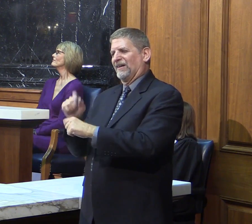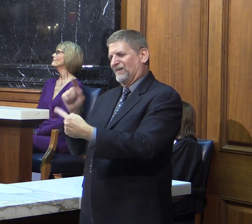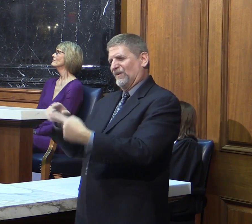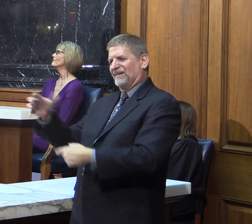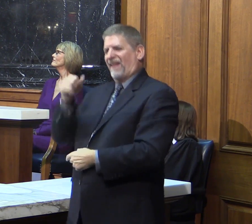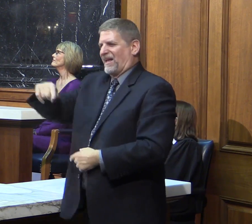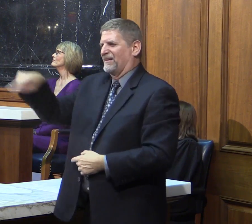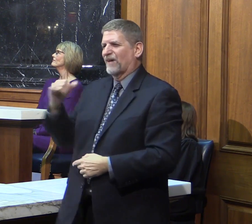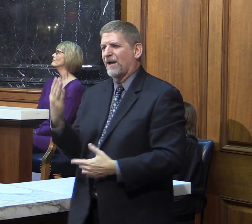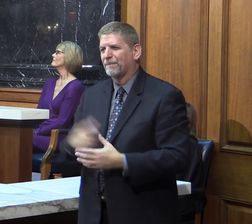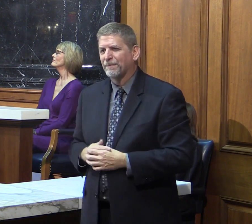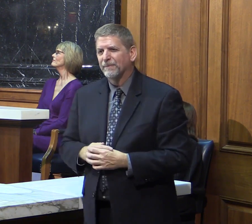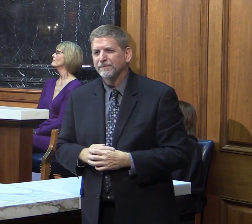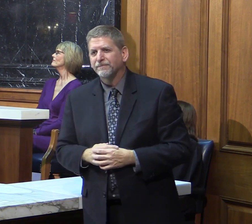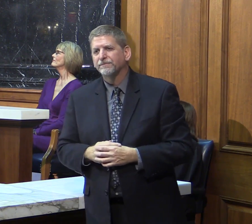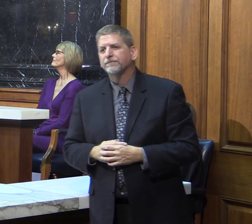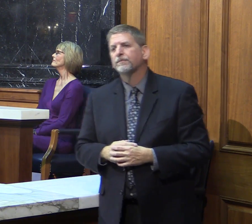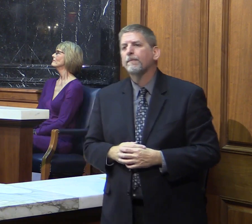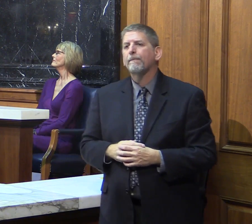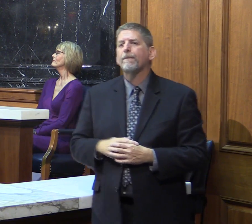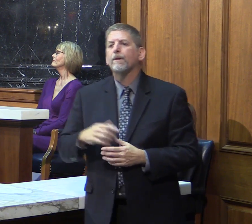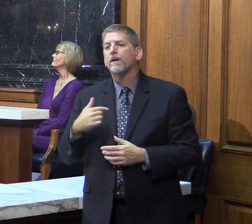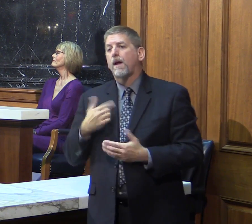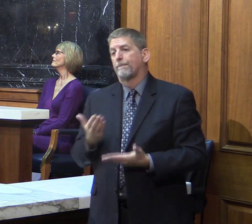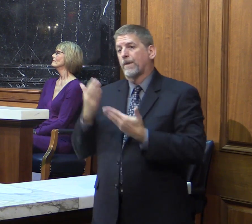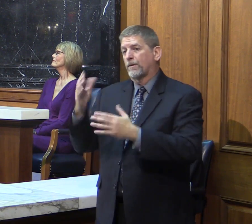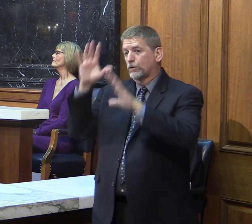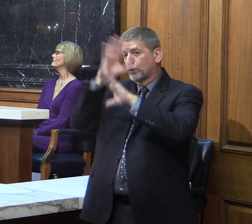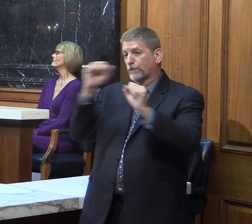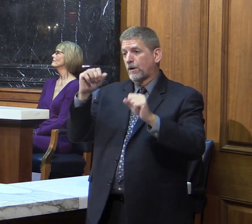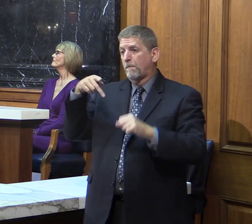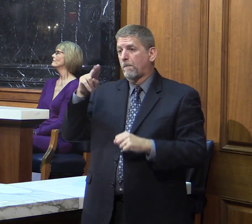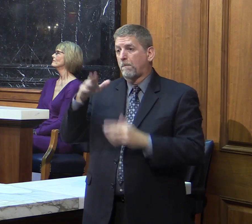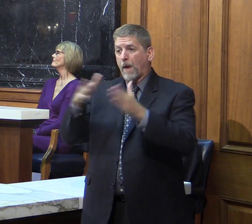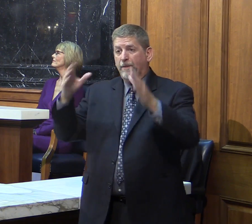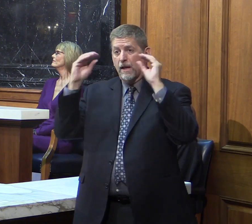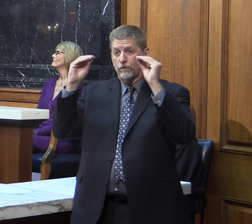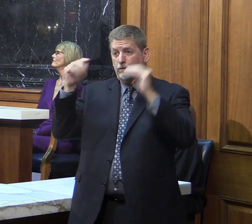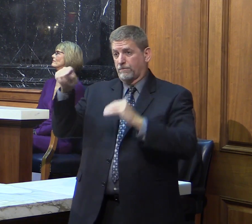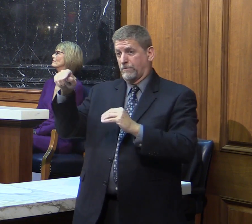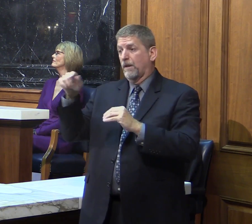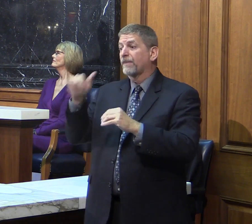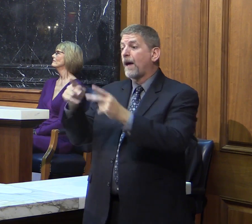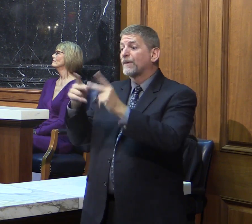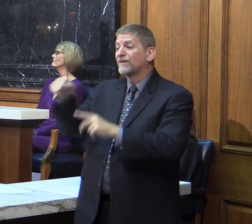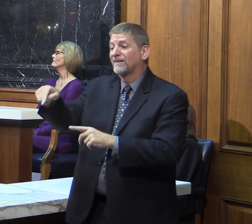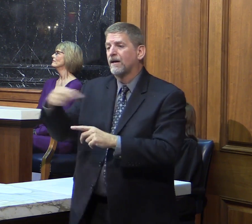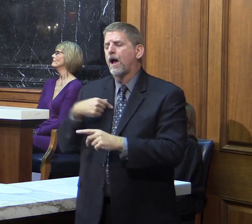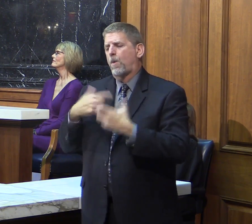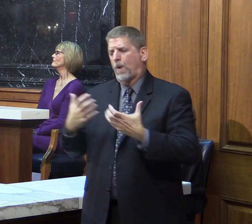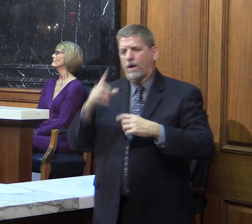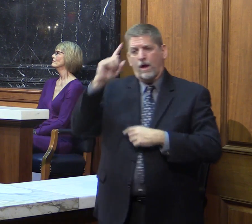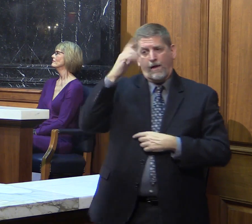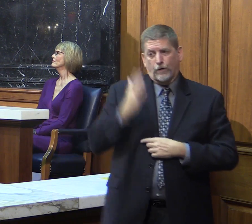Finally, I propose that the Superintendent of Public Instruction become a position appointed by the governor,